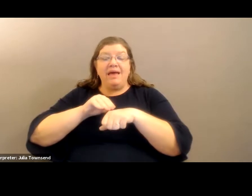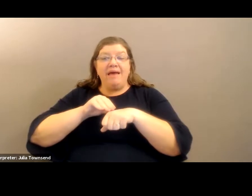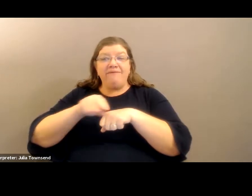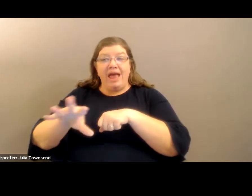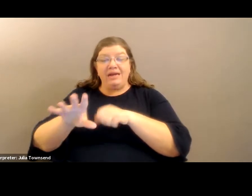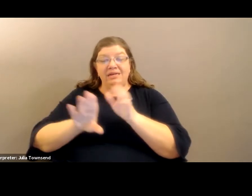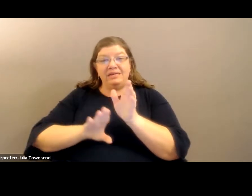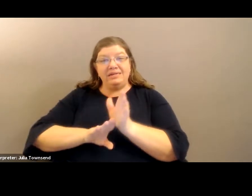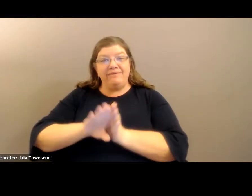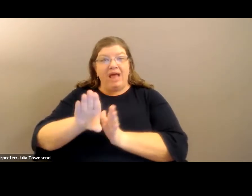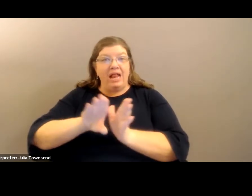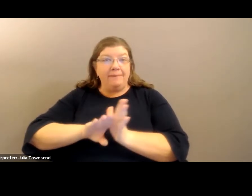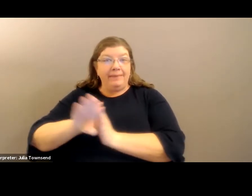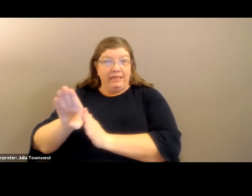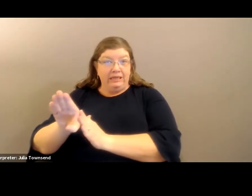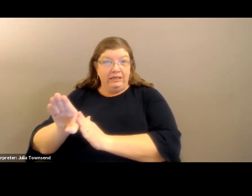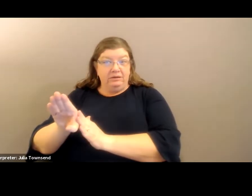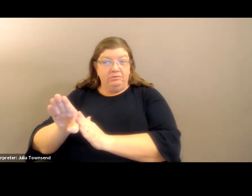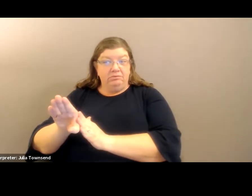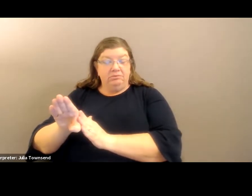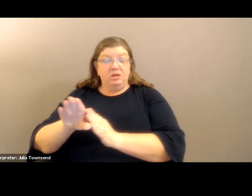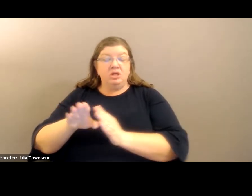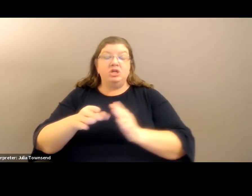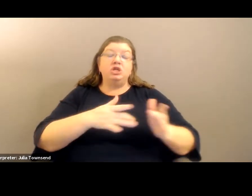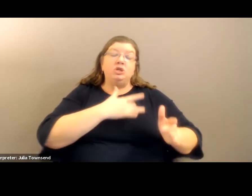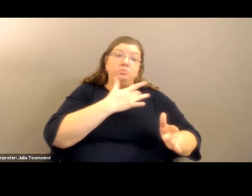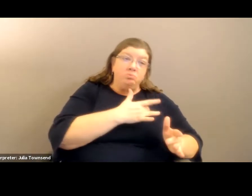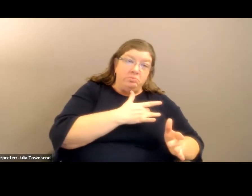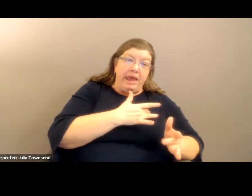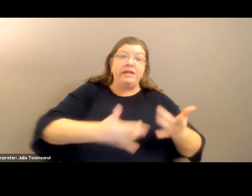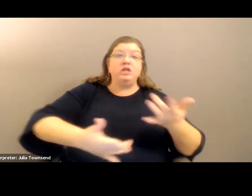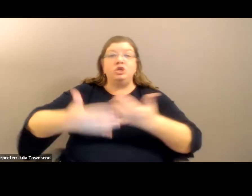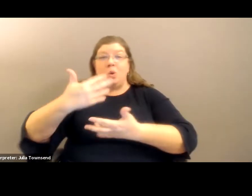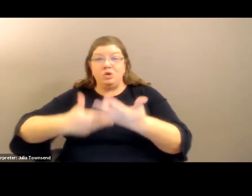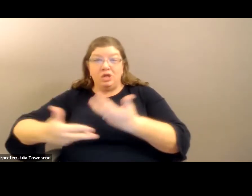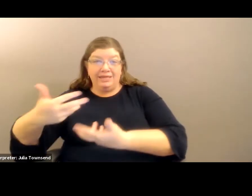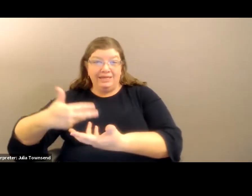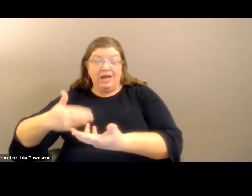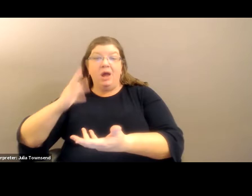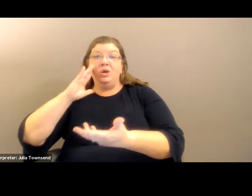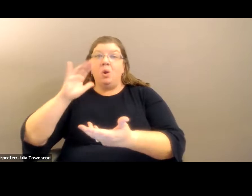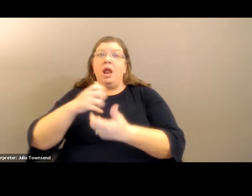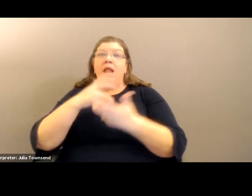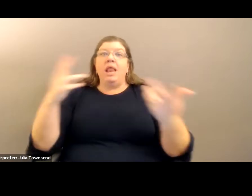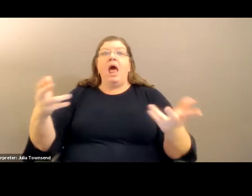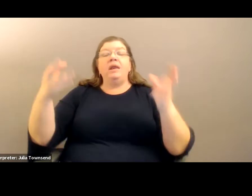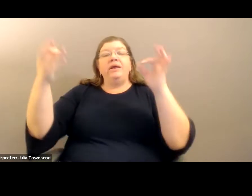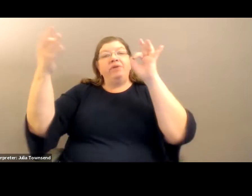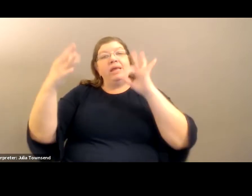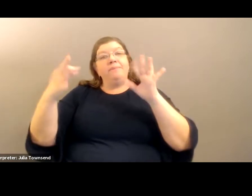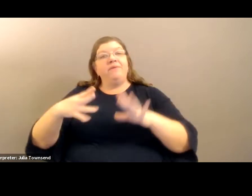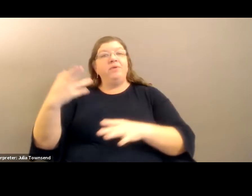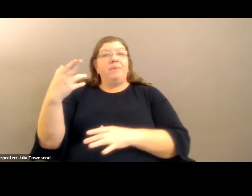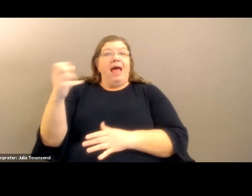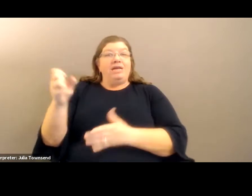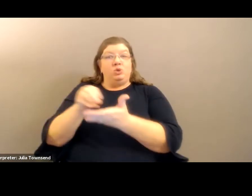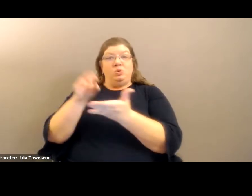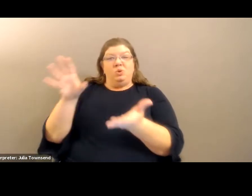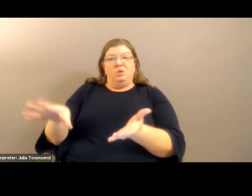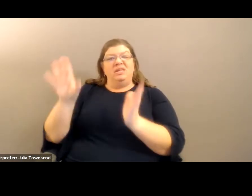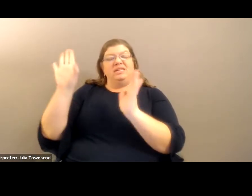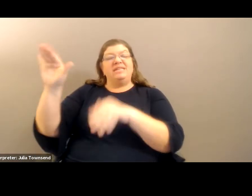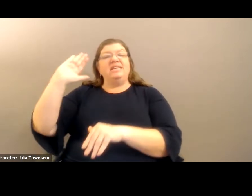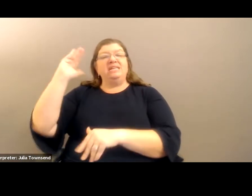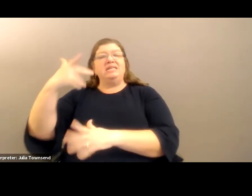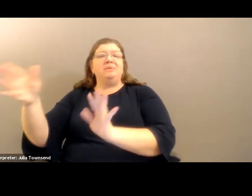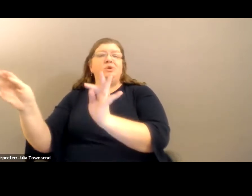we're developing socially and emotionally, because I know we're getting a lot of input from high school students and it's not a big deal to them at